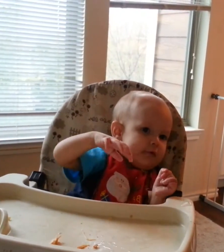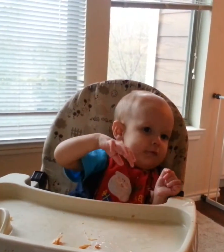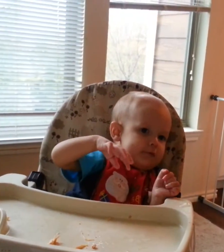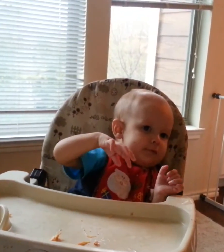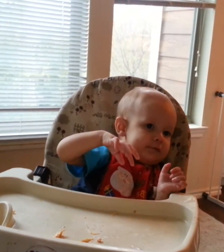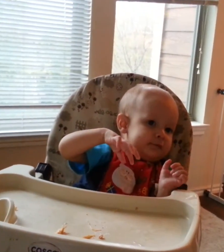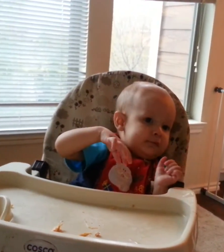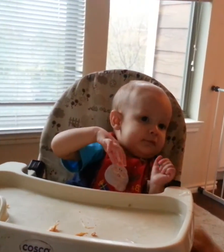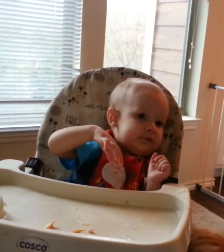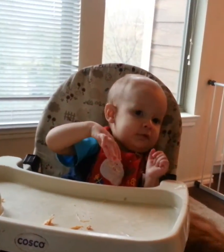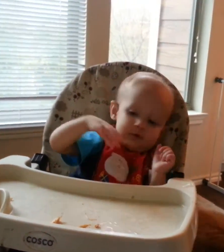well okay then.